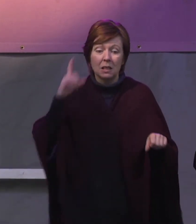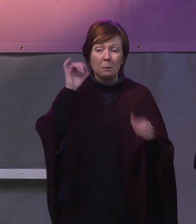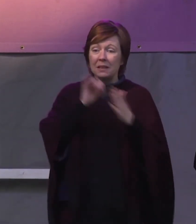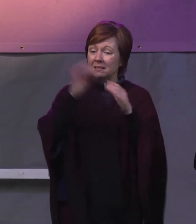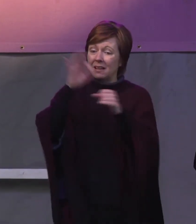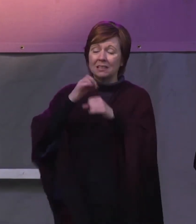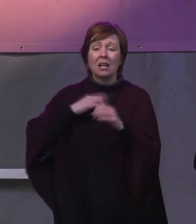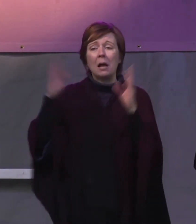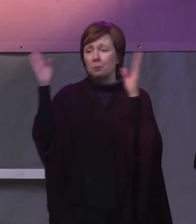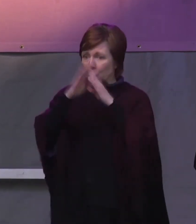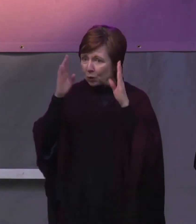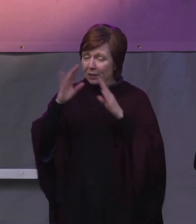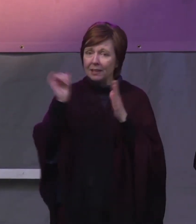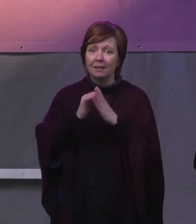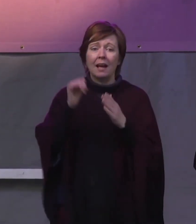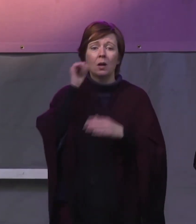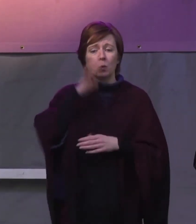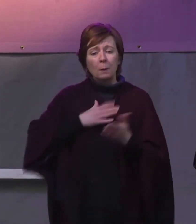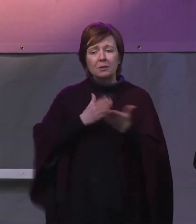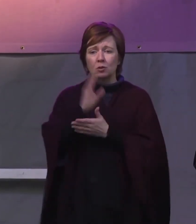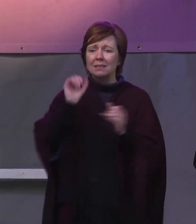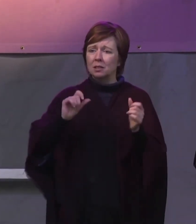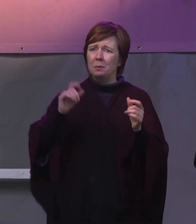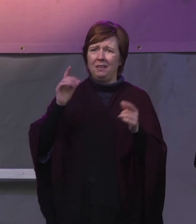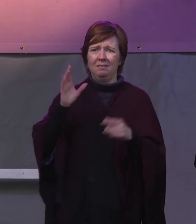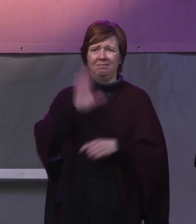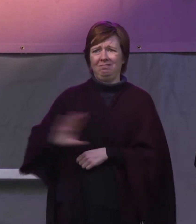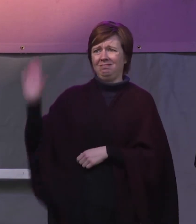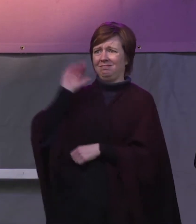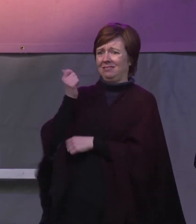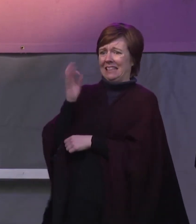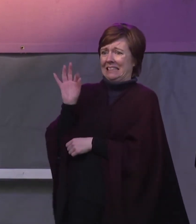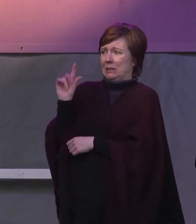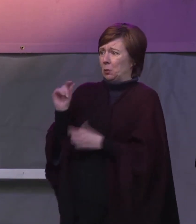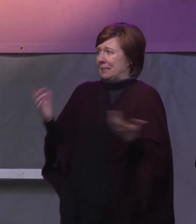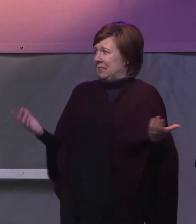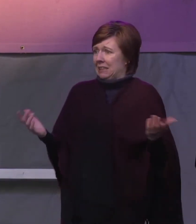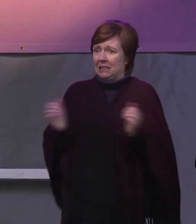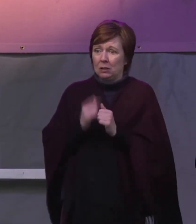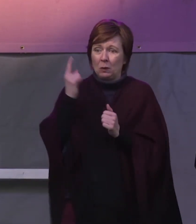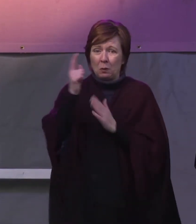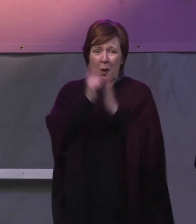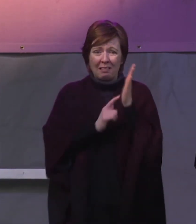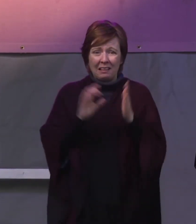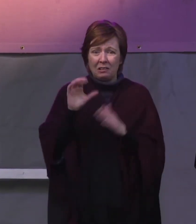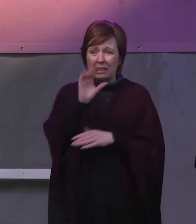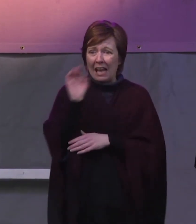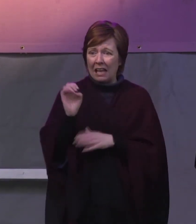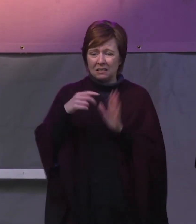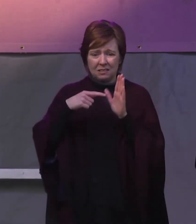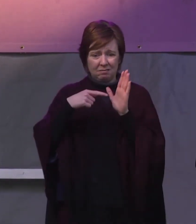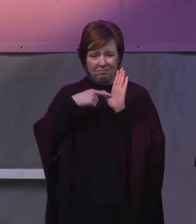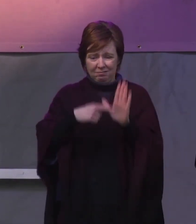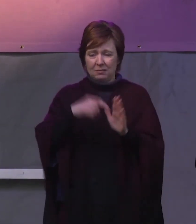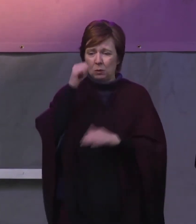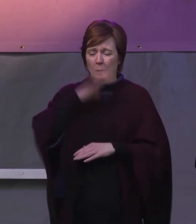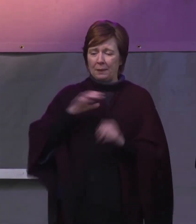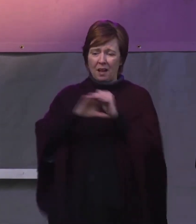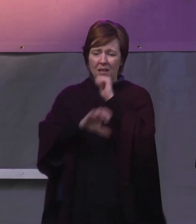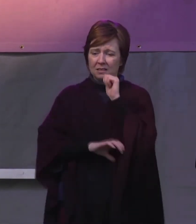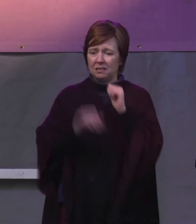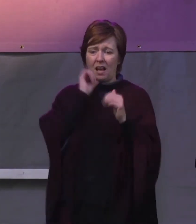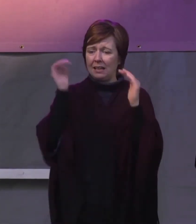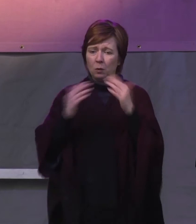worried that women's rights could be transported back to 1920 with one legal case deeming women